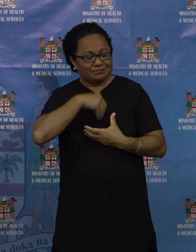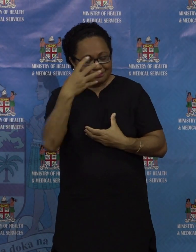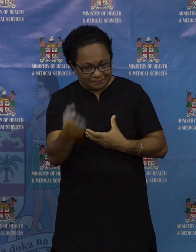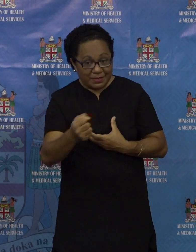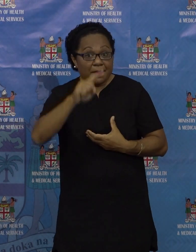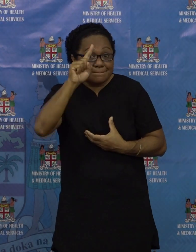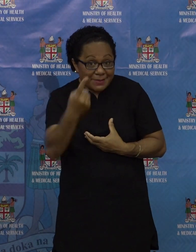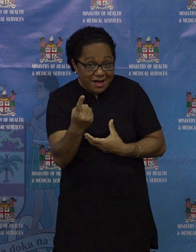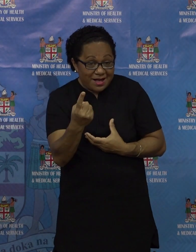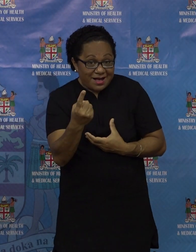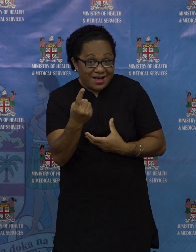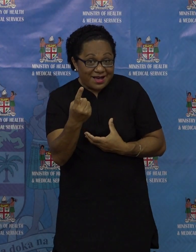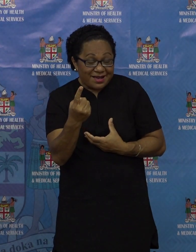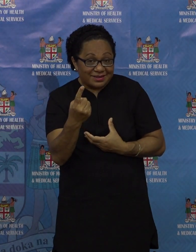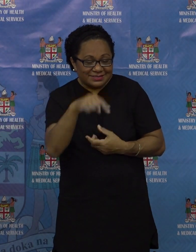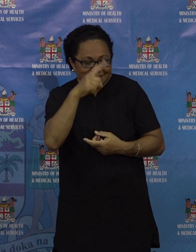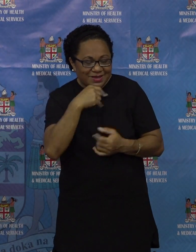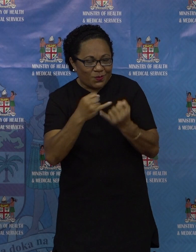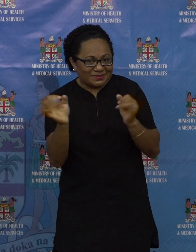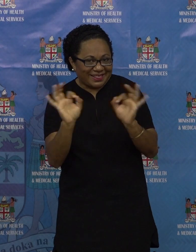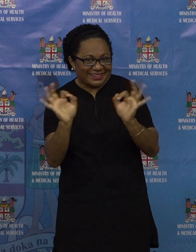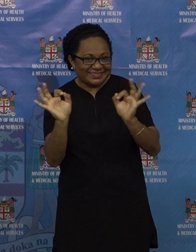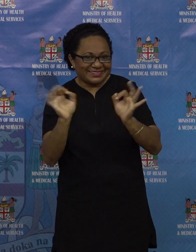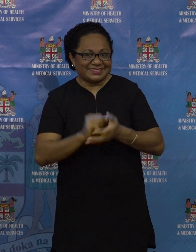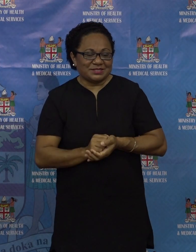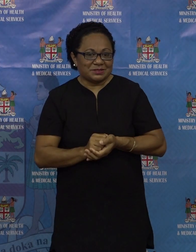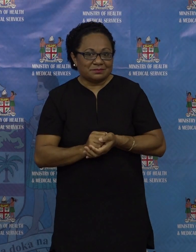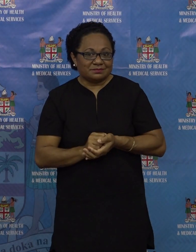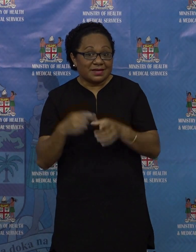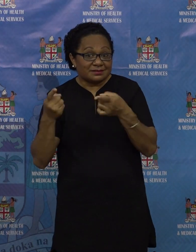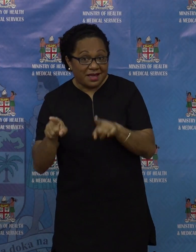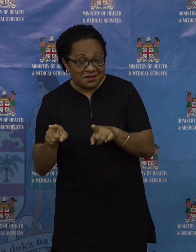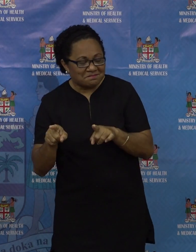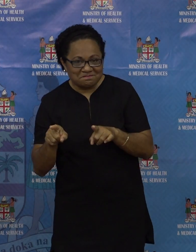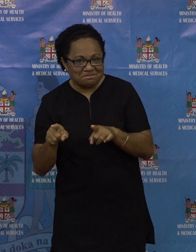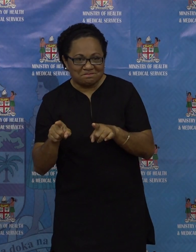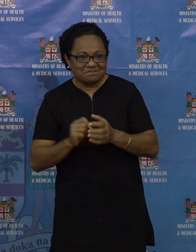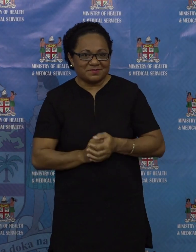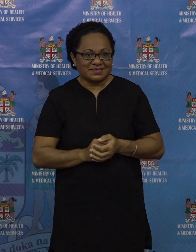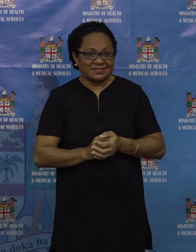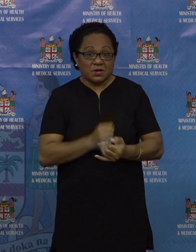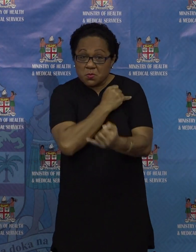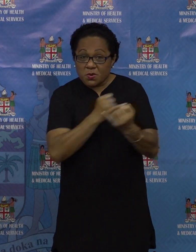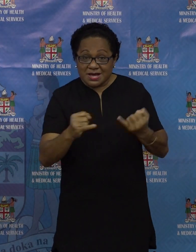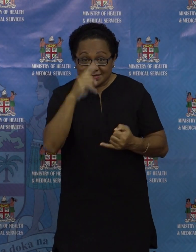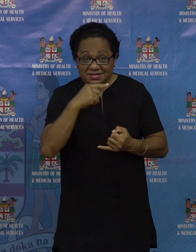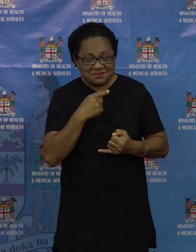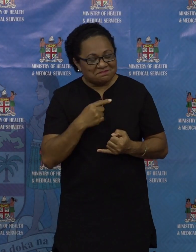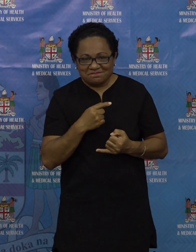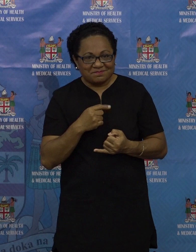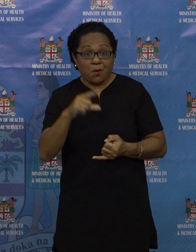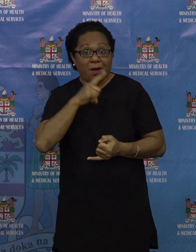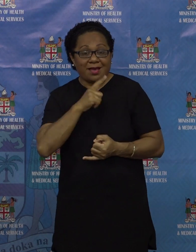COVID-19 vaccines are highly effective in reducing a person's risk of becoming seriously ill,